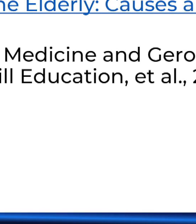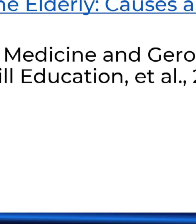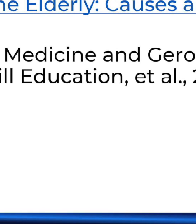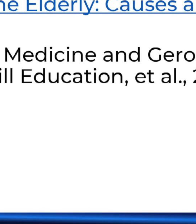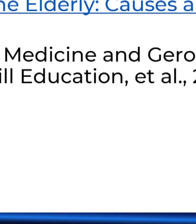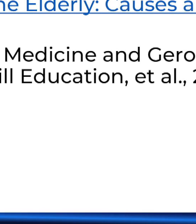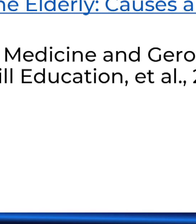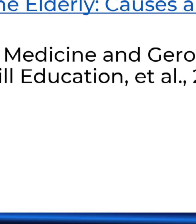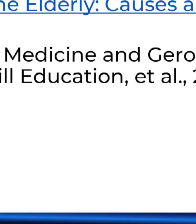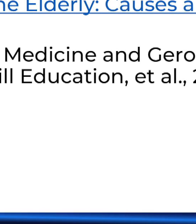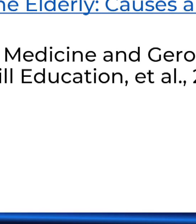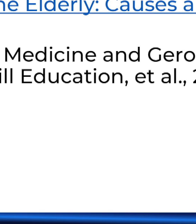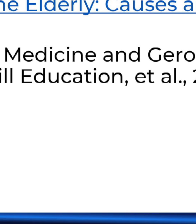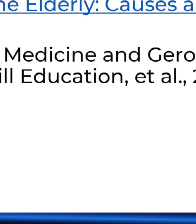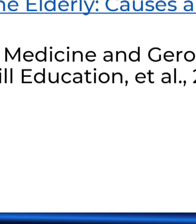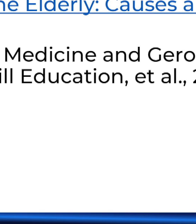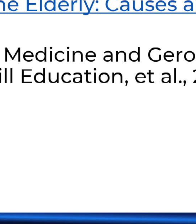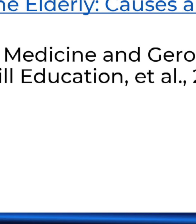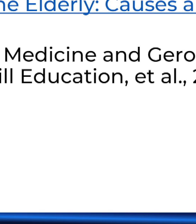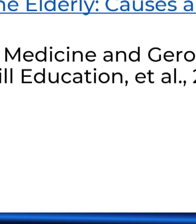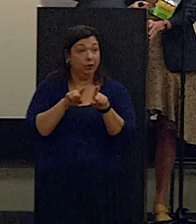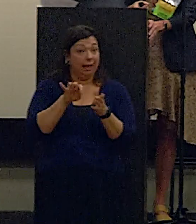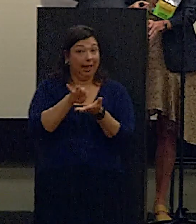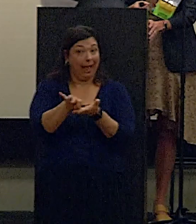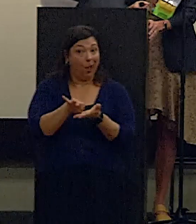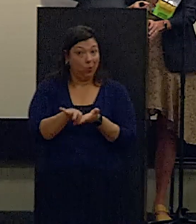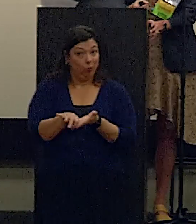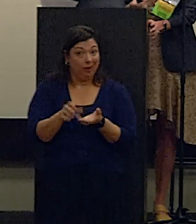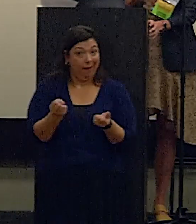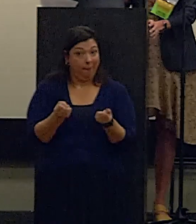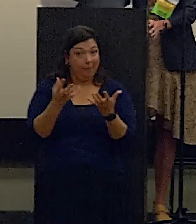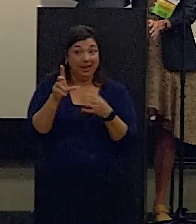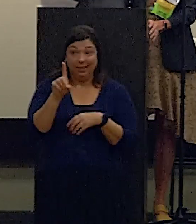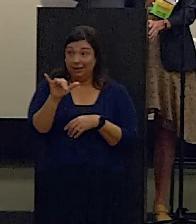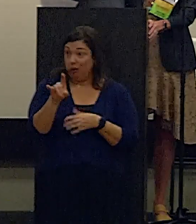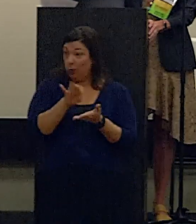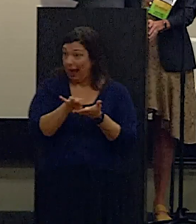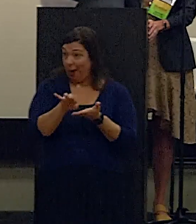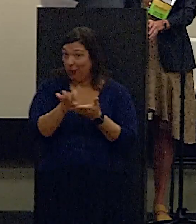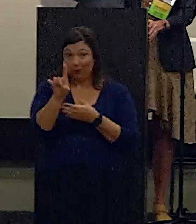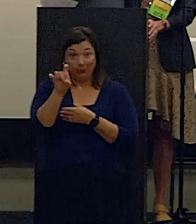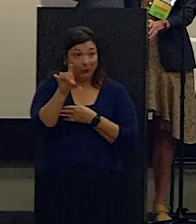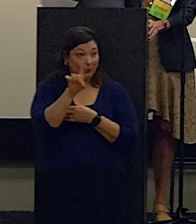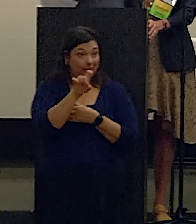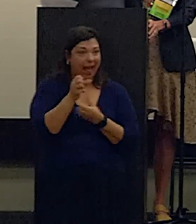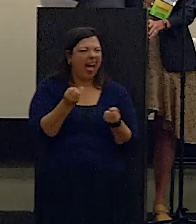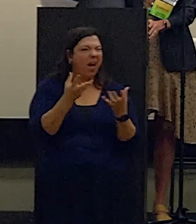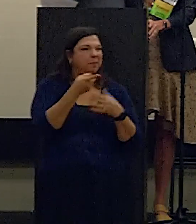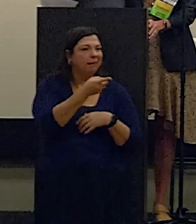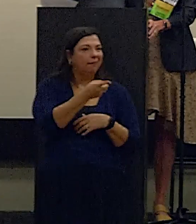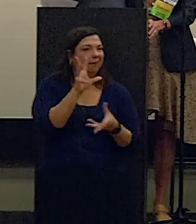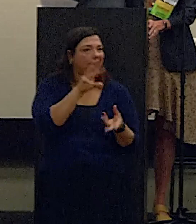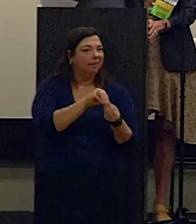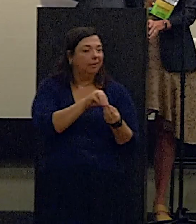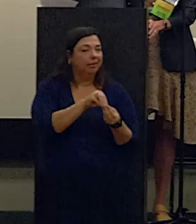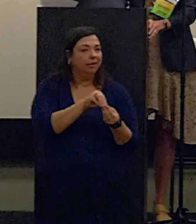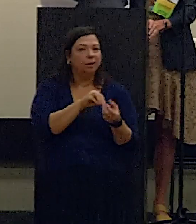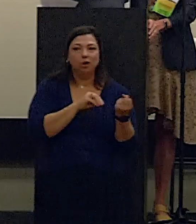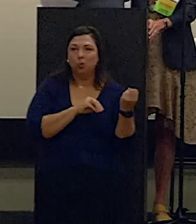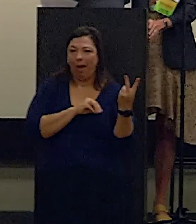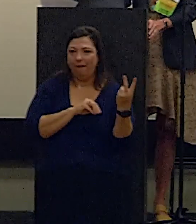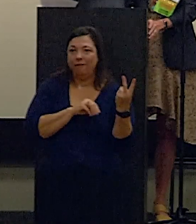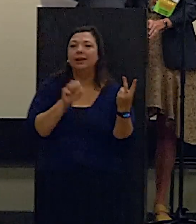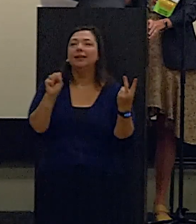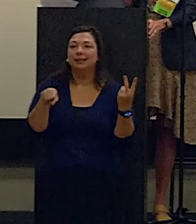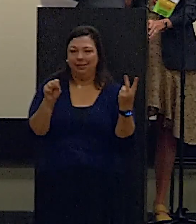Okay, I told you to do those asterisks, right? Count up how many asterisks. Did anybody count them? How many did you get?